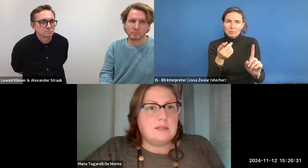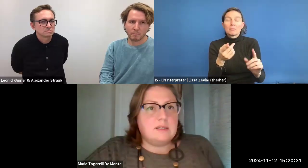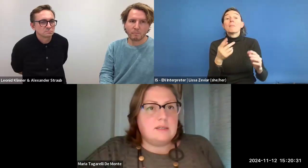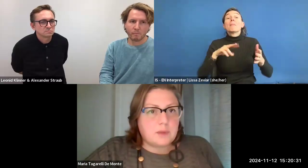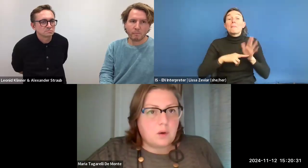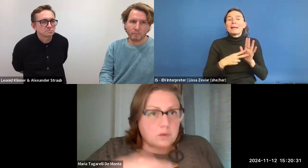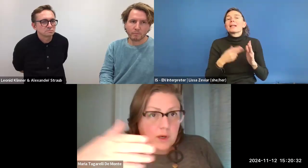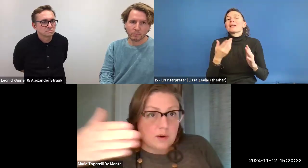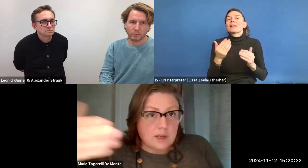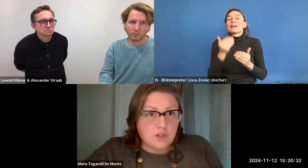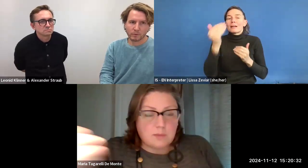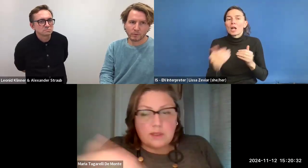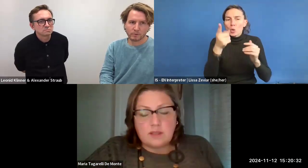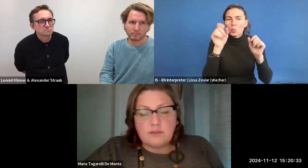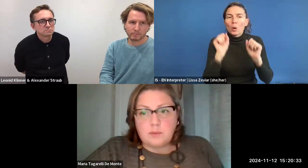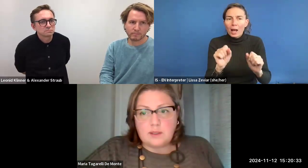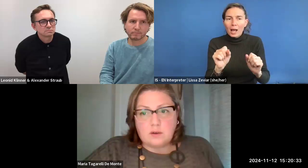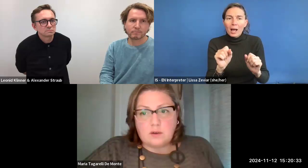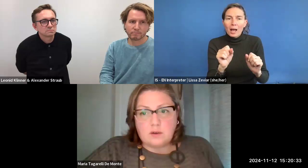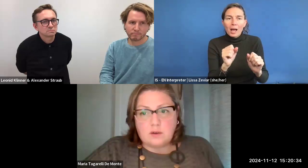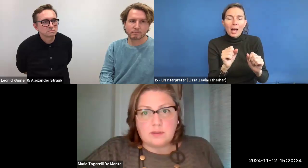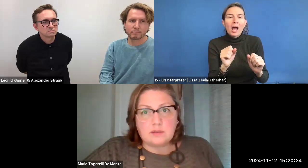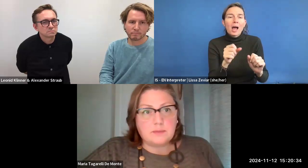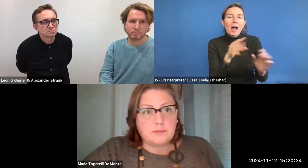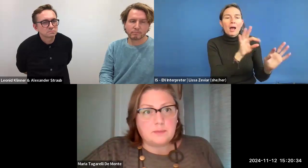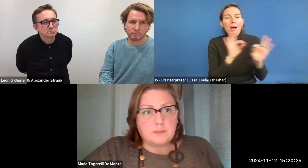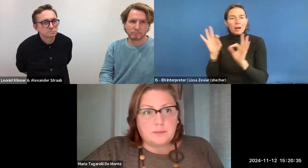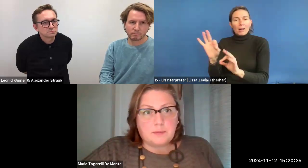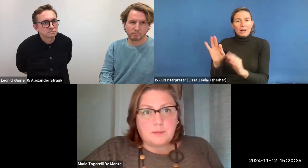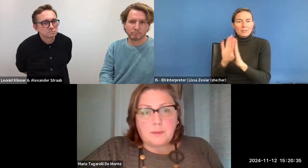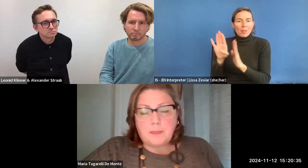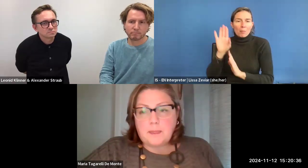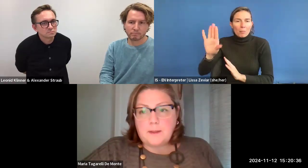one, on where they should be developing their competence.